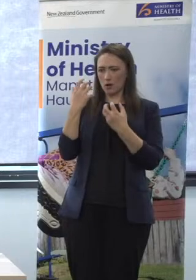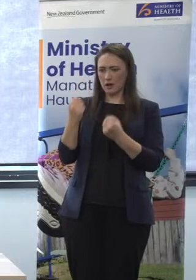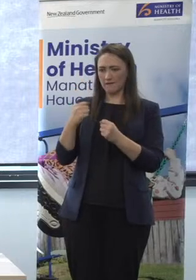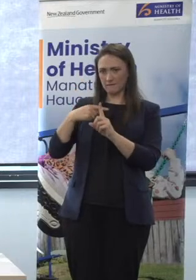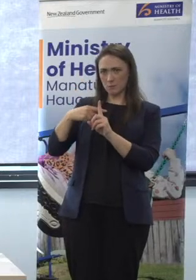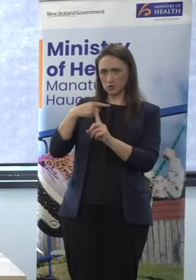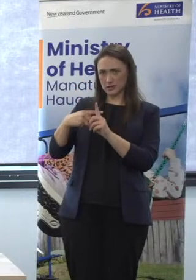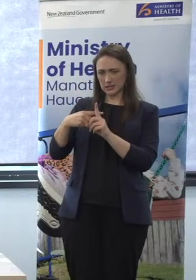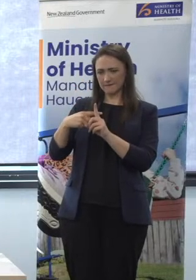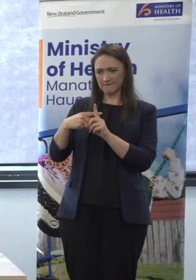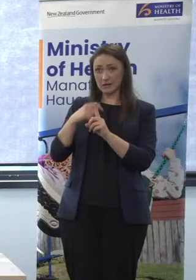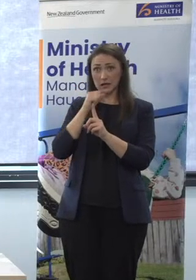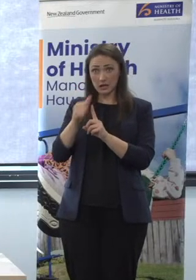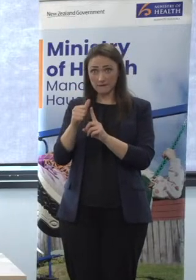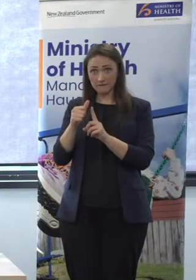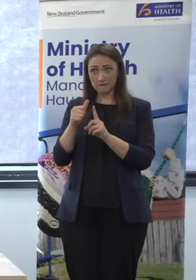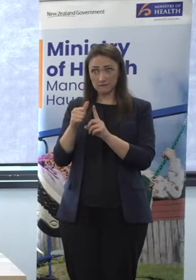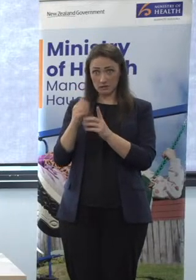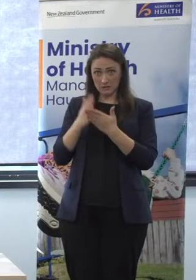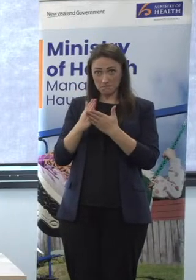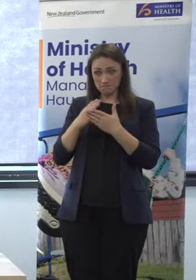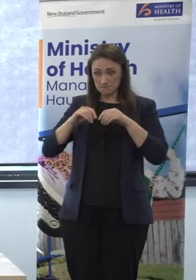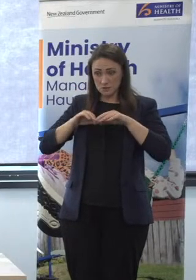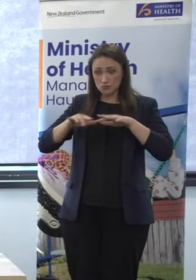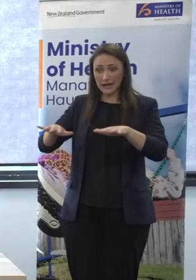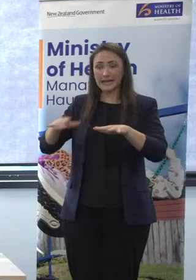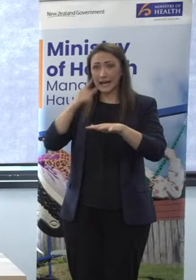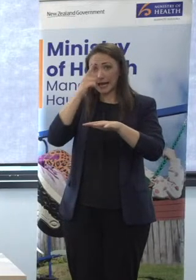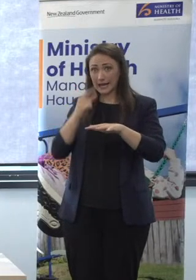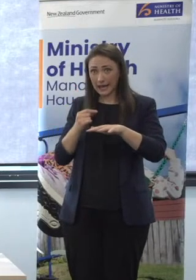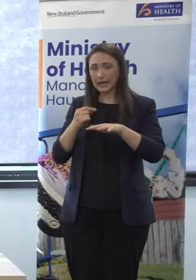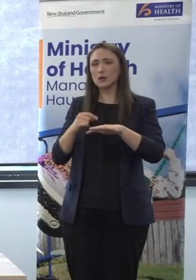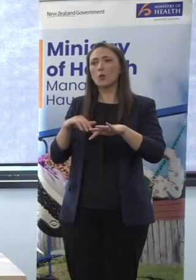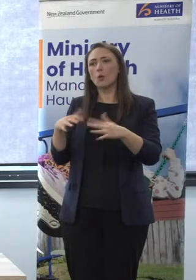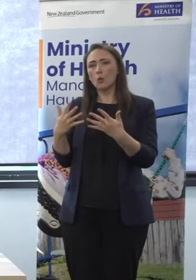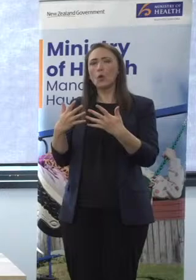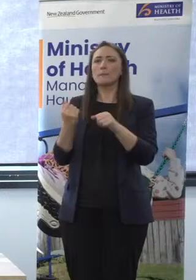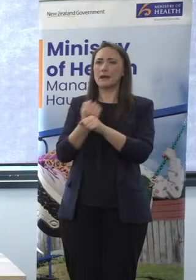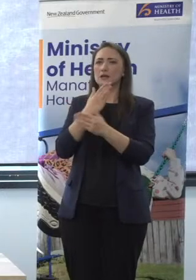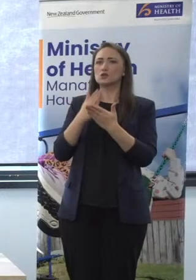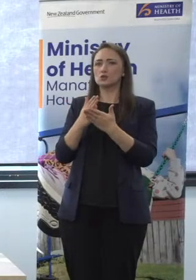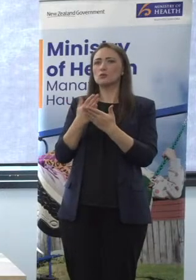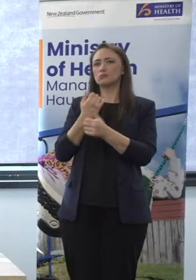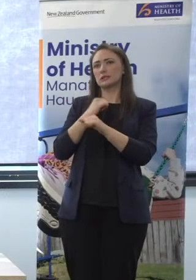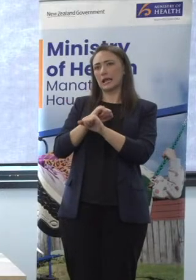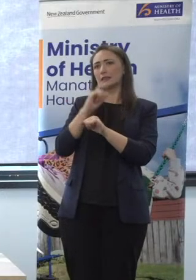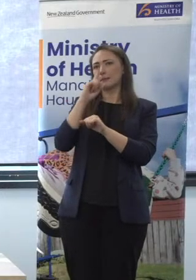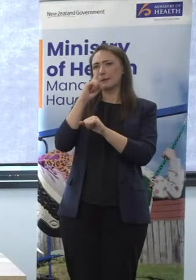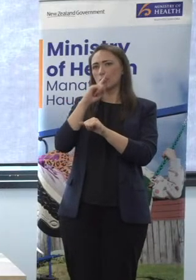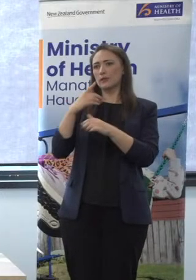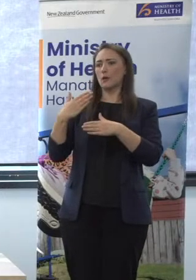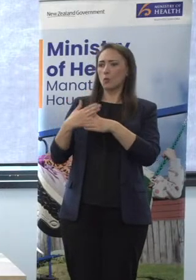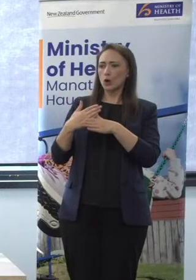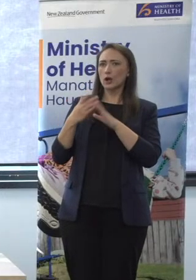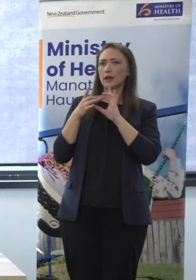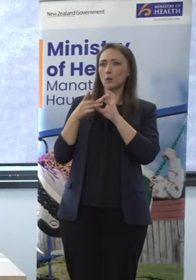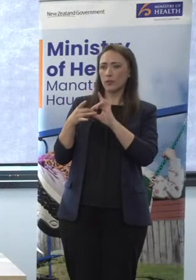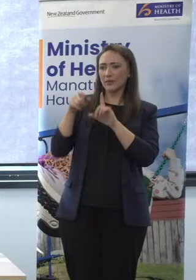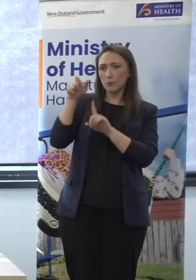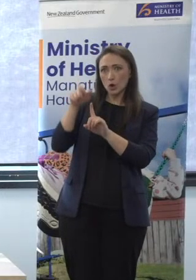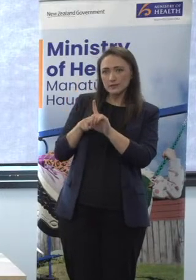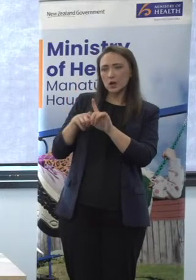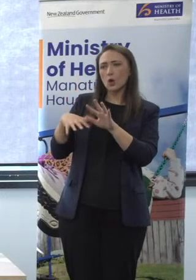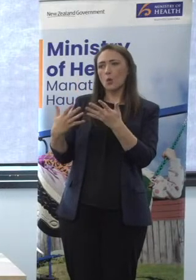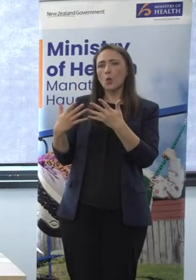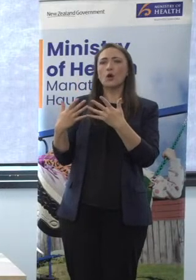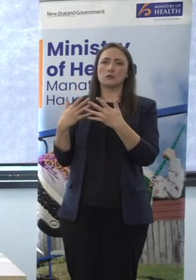can take appropriate action to protect those patients and to protect the people caring for them, and also to monitor new variants that may be responsible for